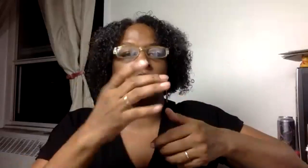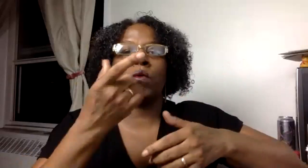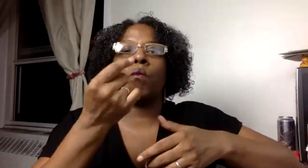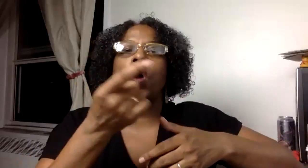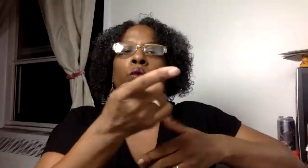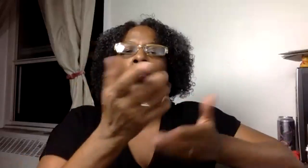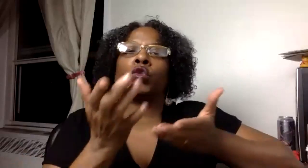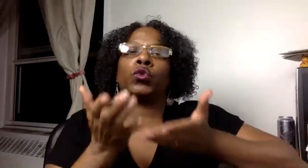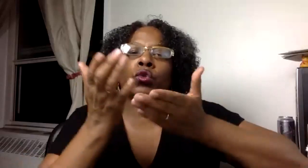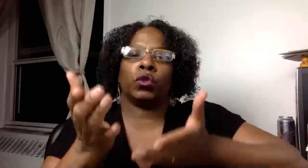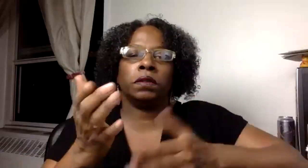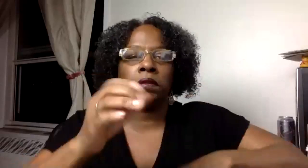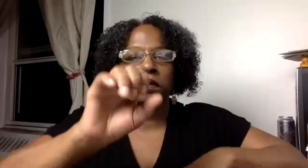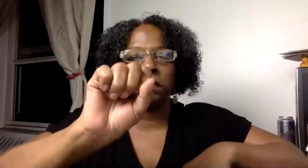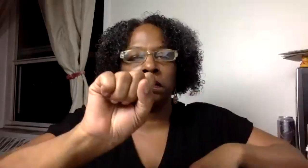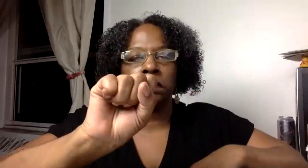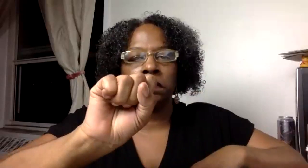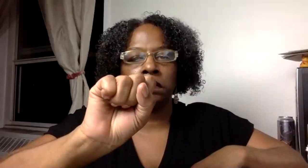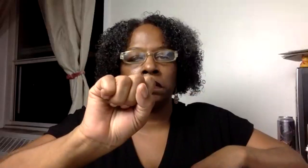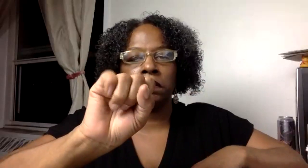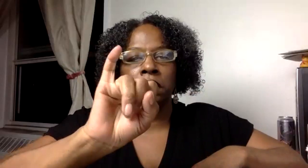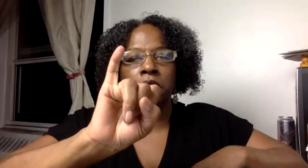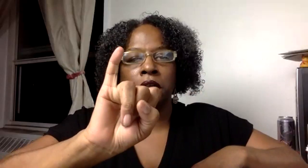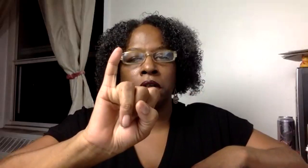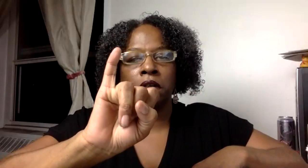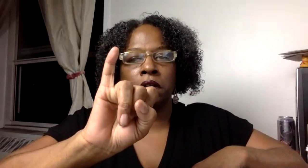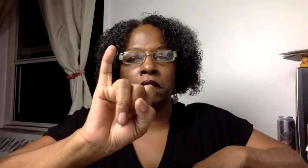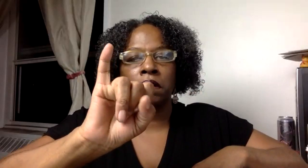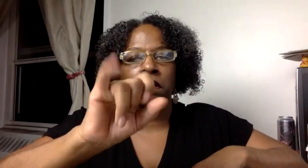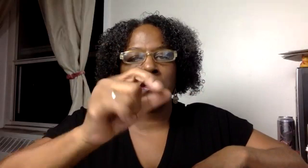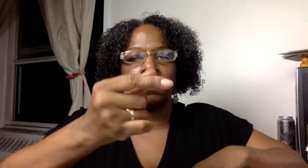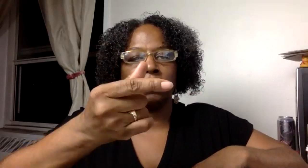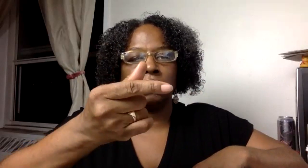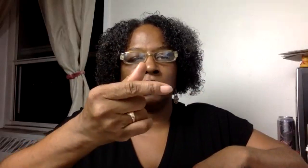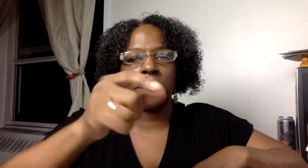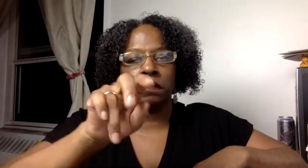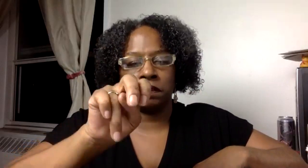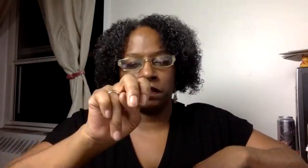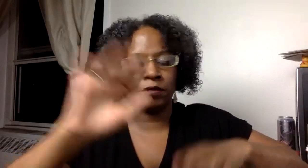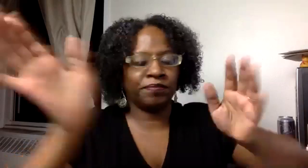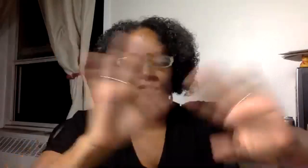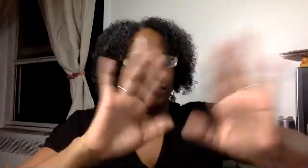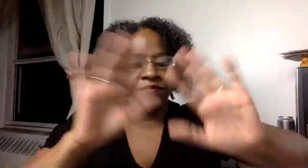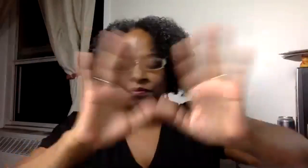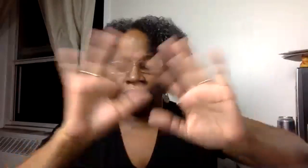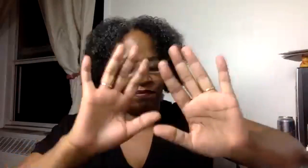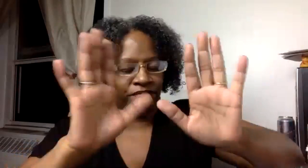Natasha Backus. Computer audio muted. Video on. Perlis J. Computer audio muted. Video